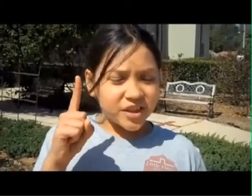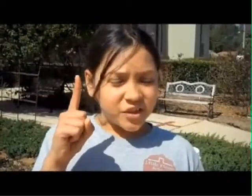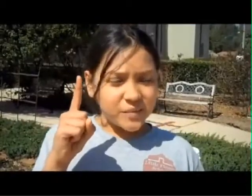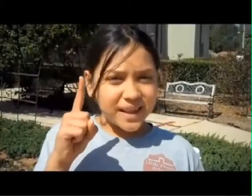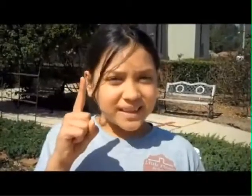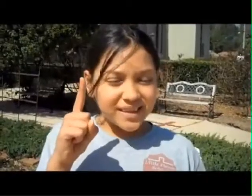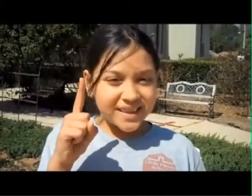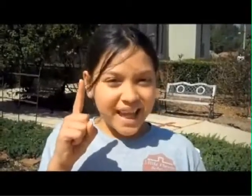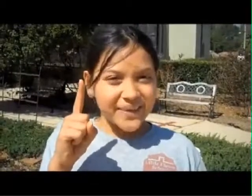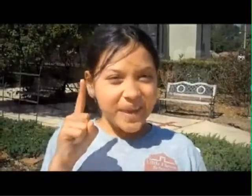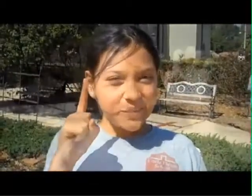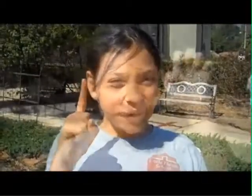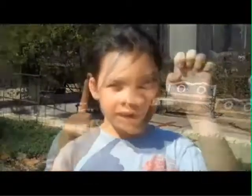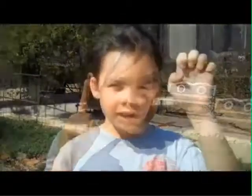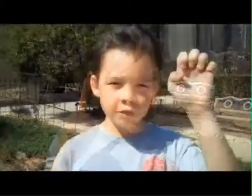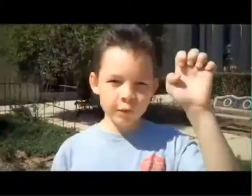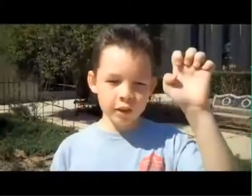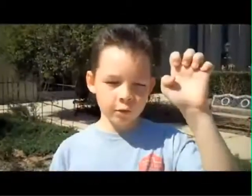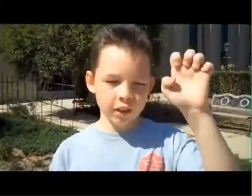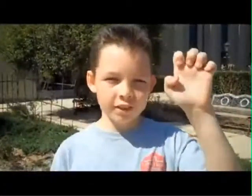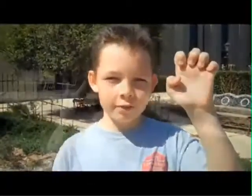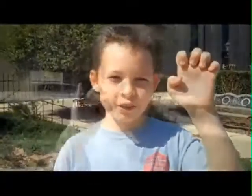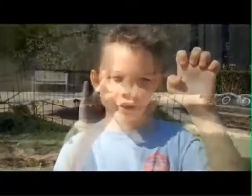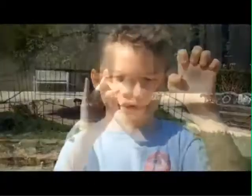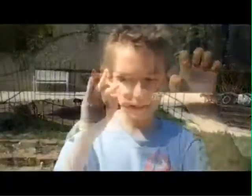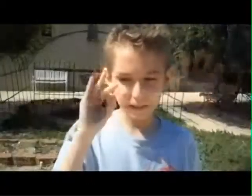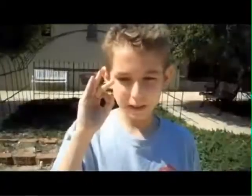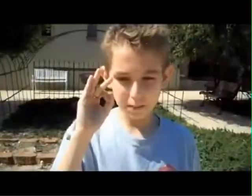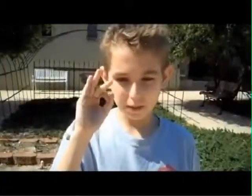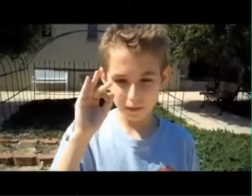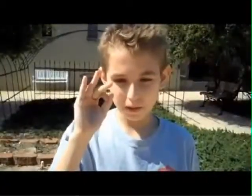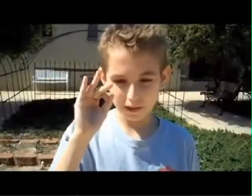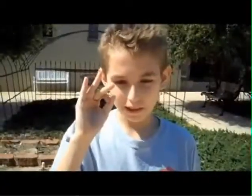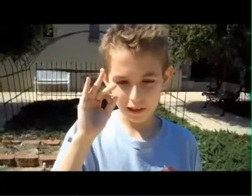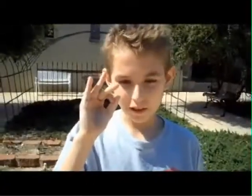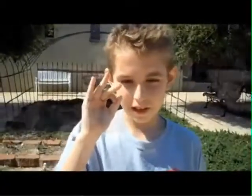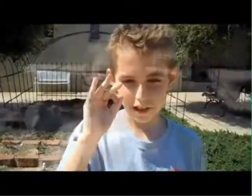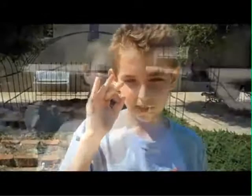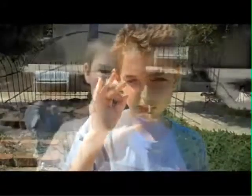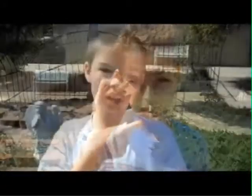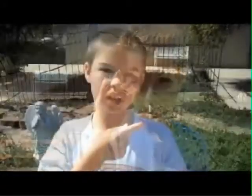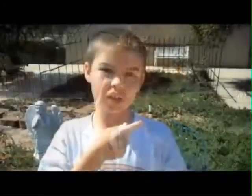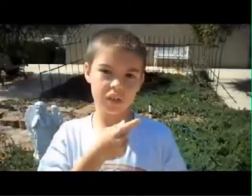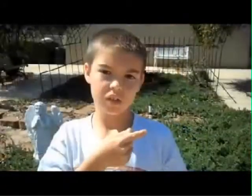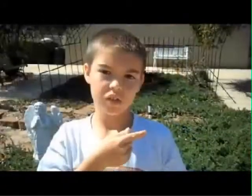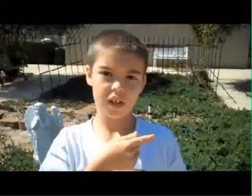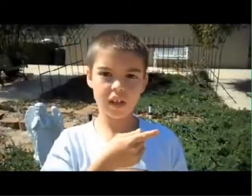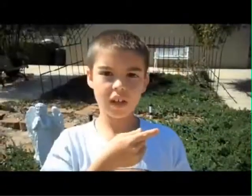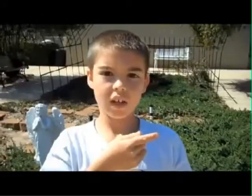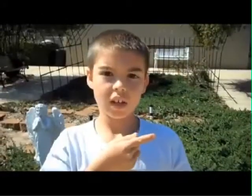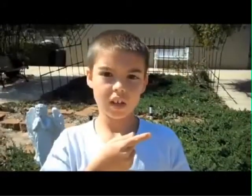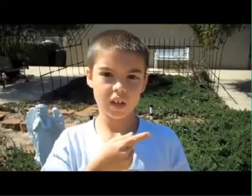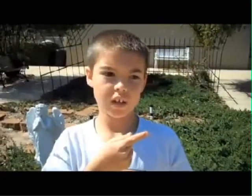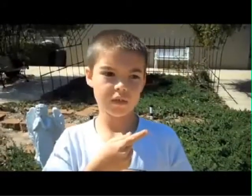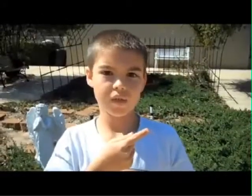Firstly, make the descent, then point. Each finger flex every joint. Is the symbol for okay or fine. G. Gives